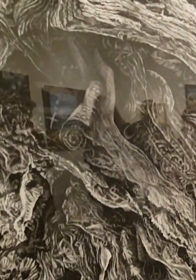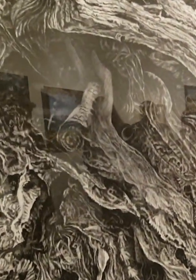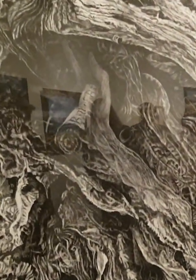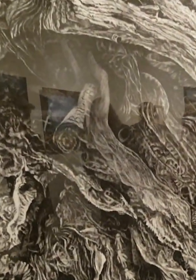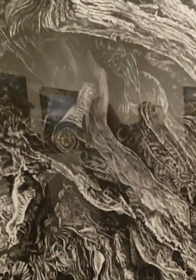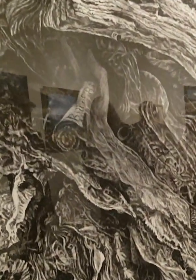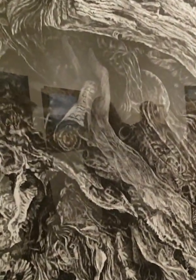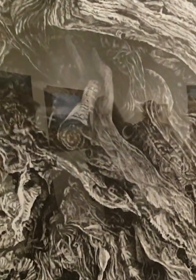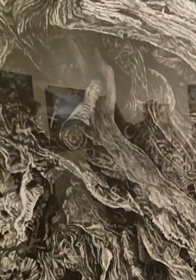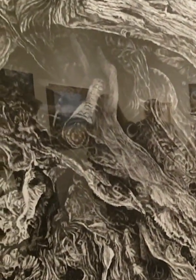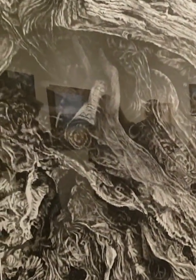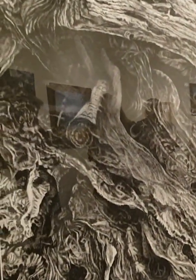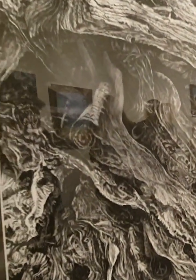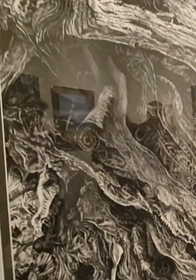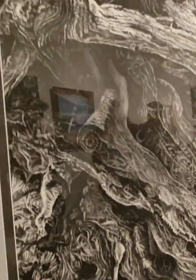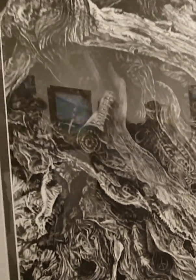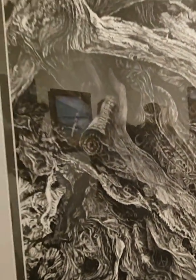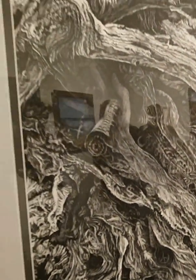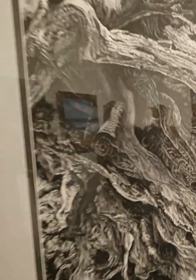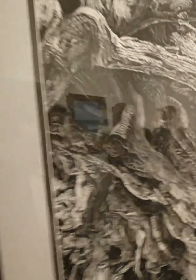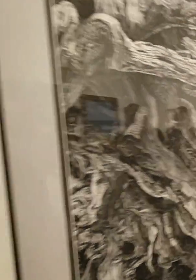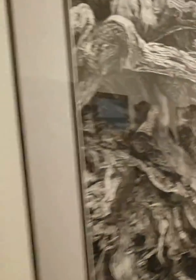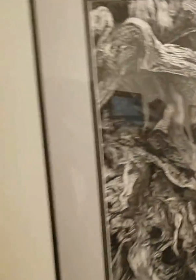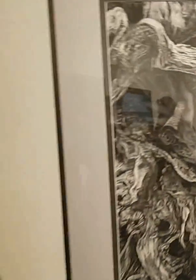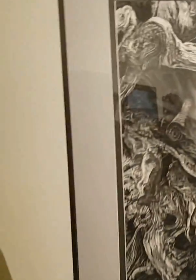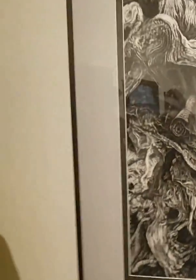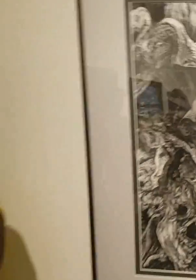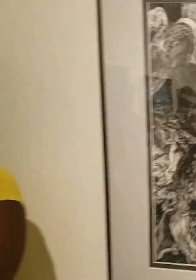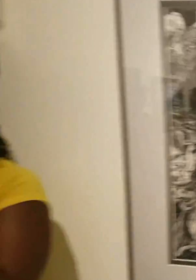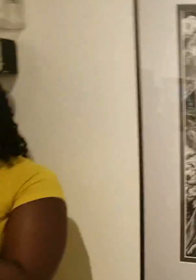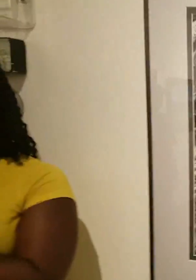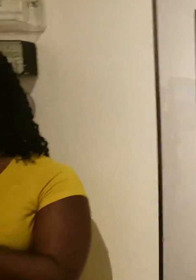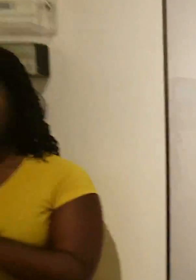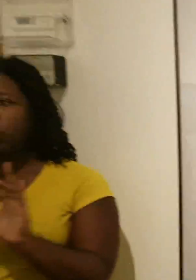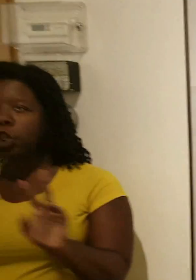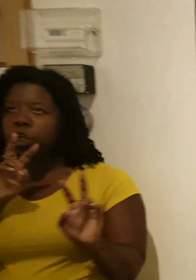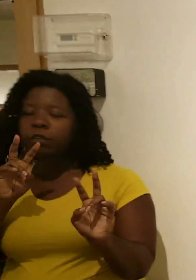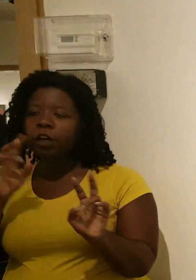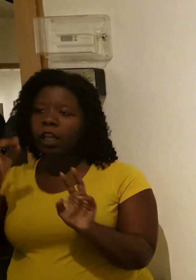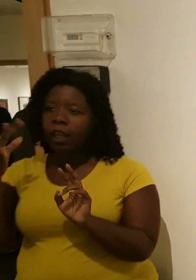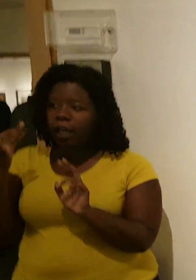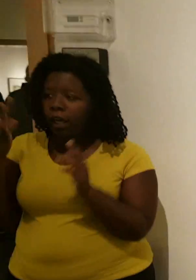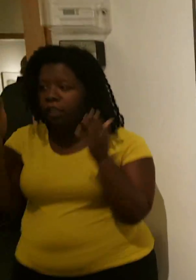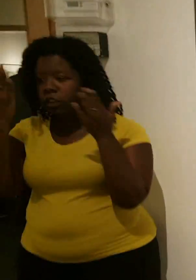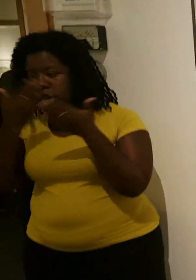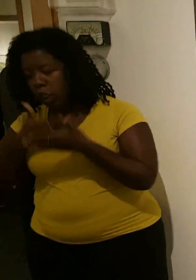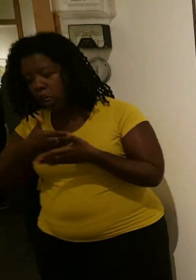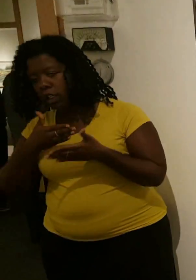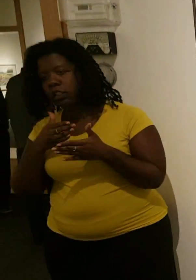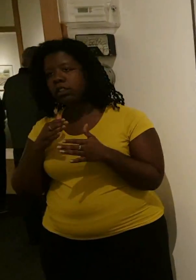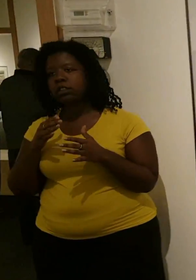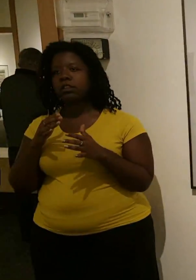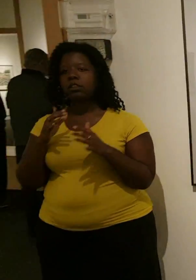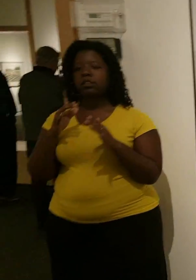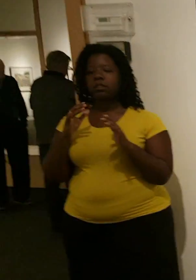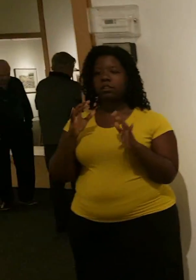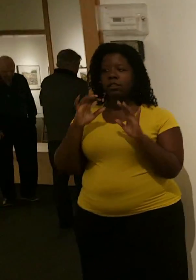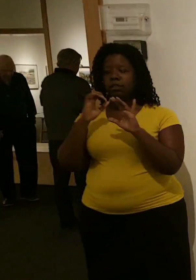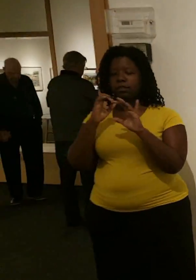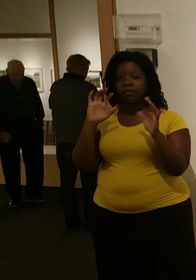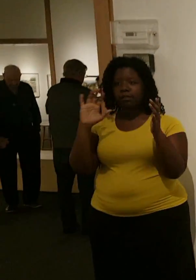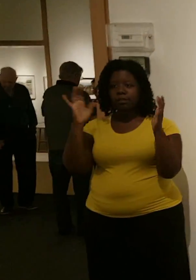it. But I work from photographs looking, like Susan said, just for lights and darks and composition